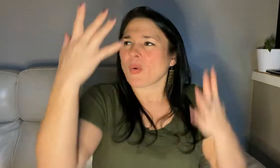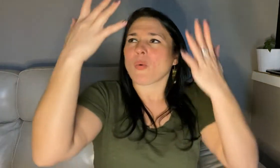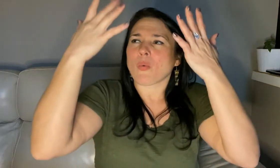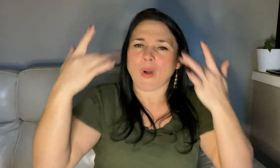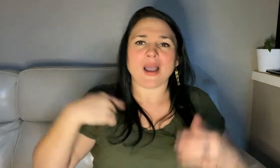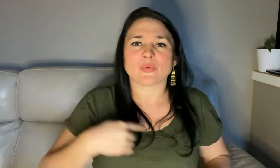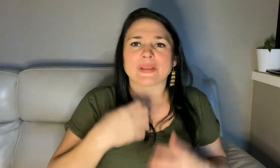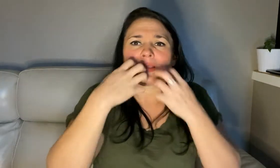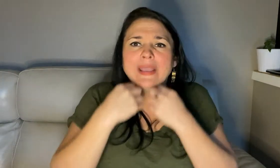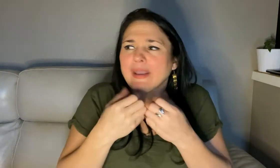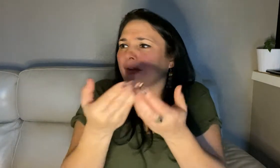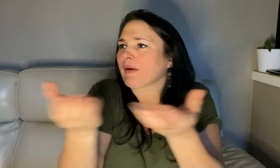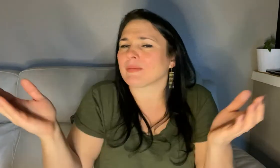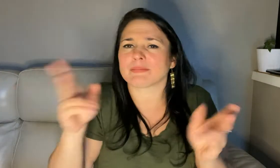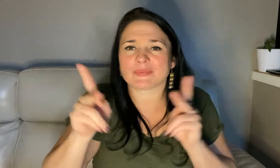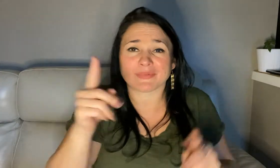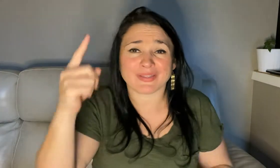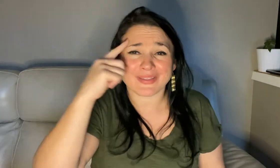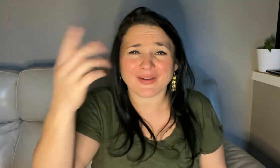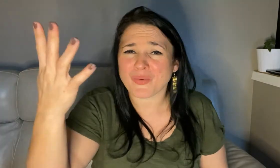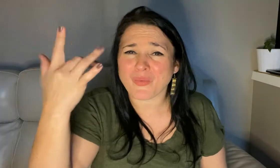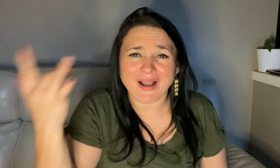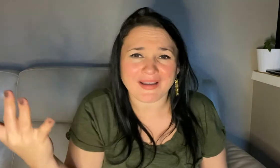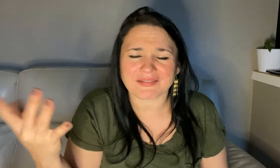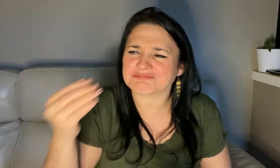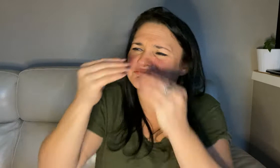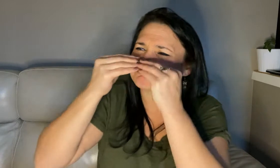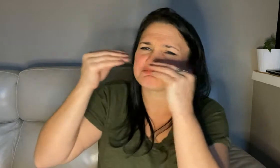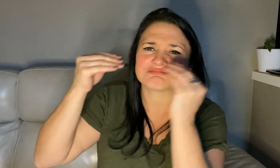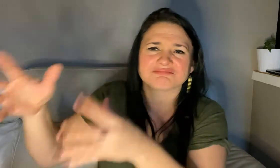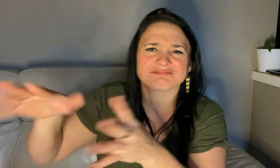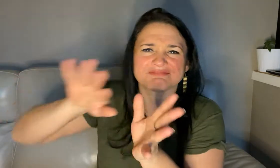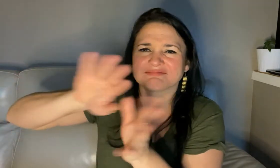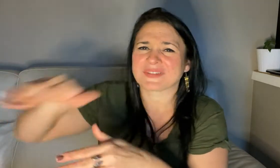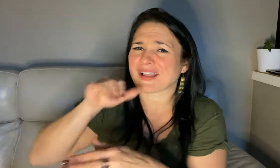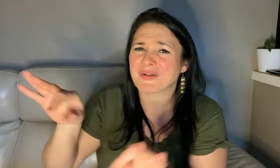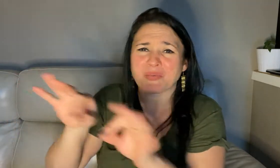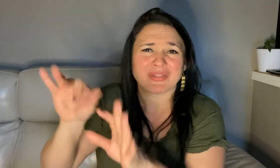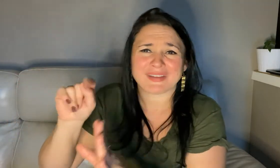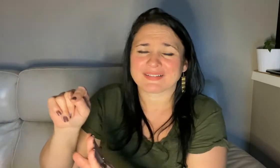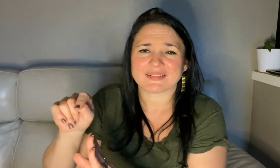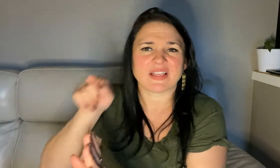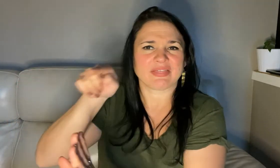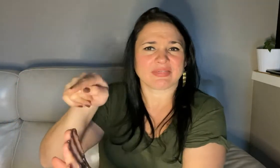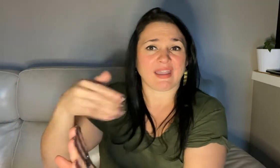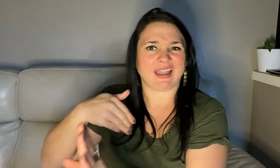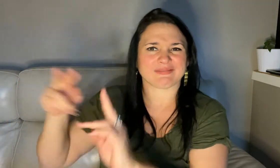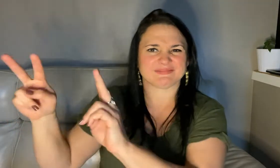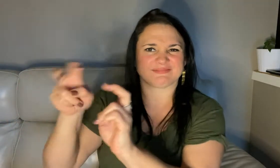you improve, and this is going to work, why should we care about what people think? We got to let them go and ignore it. It's not worth